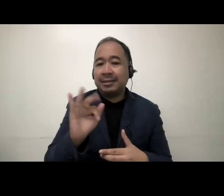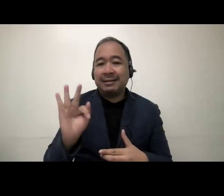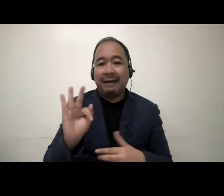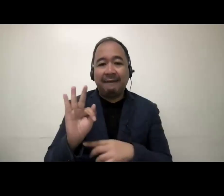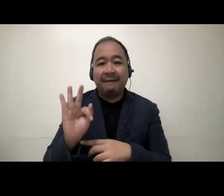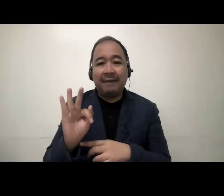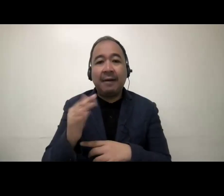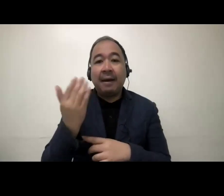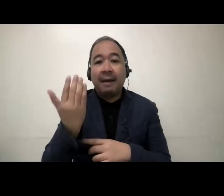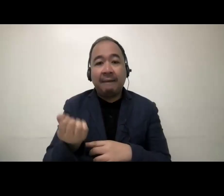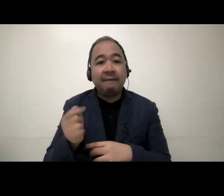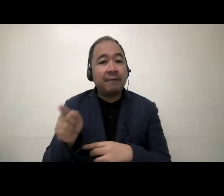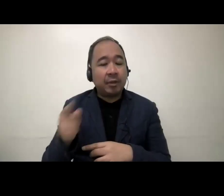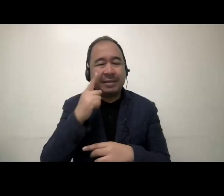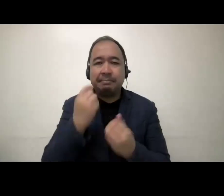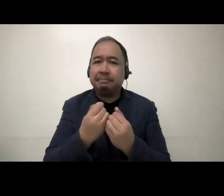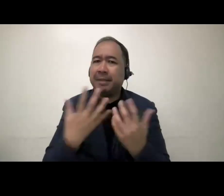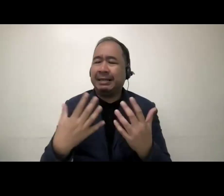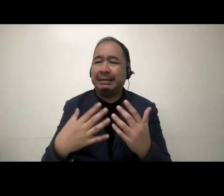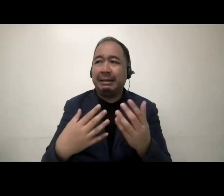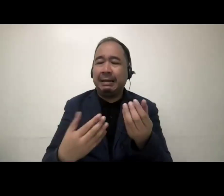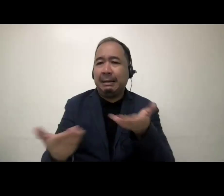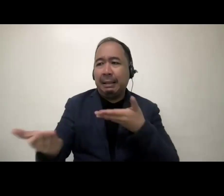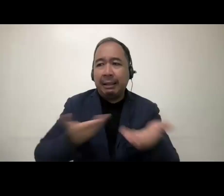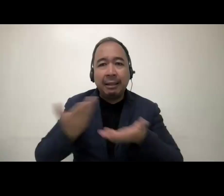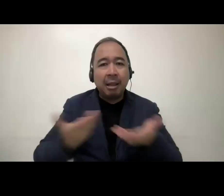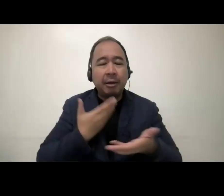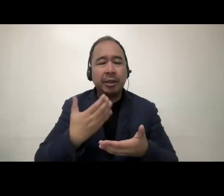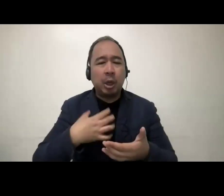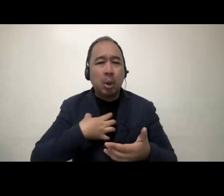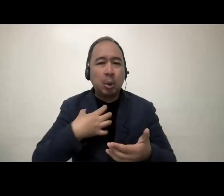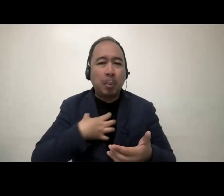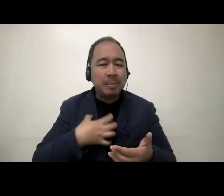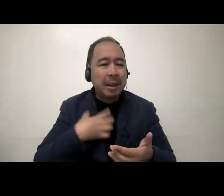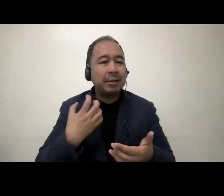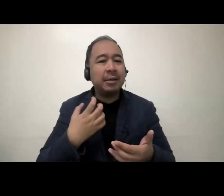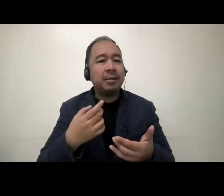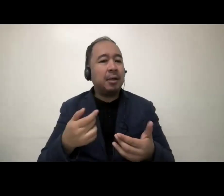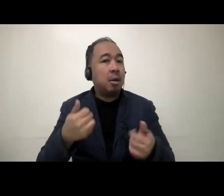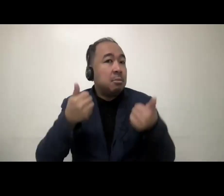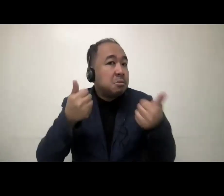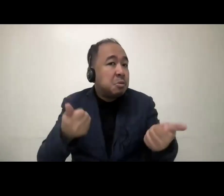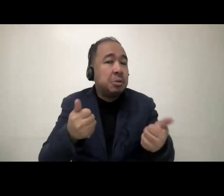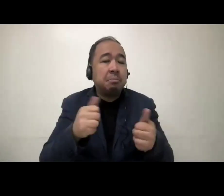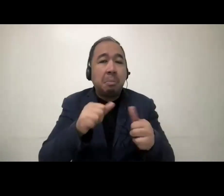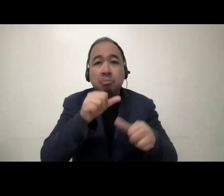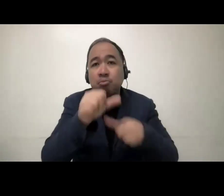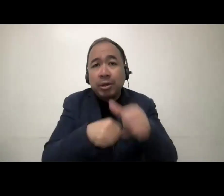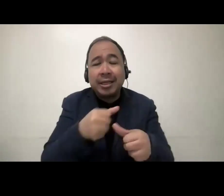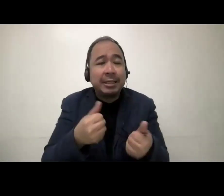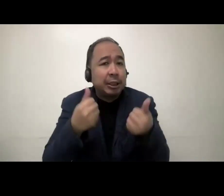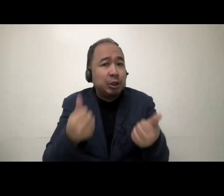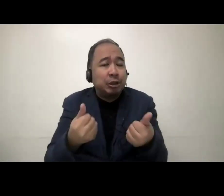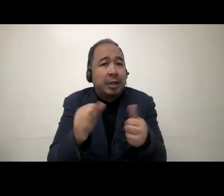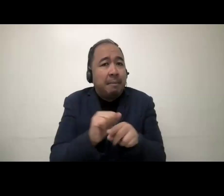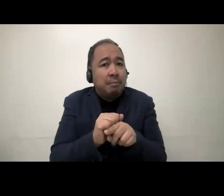coming to us. Best practice has evolved. Good policy papers have come out, and